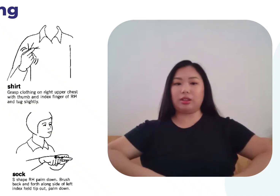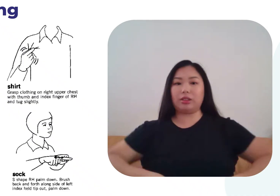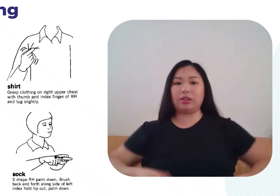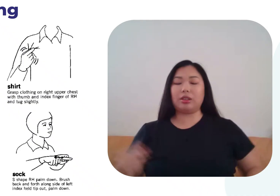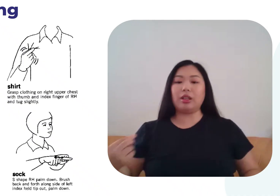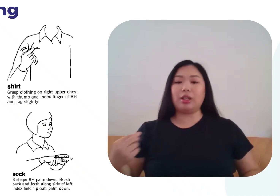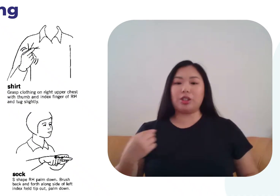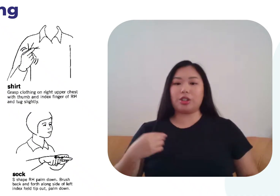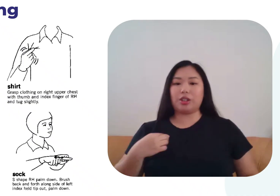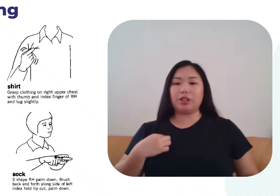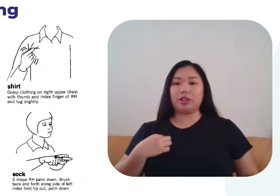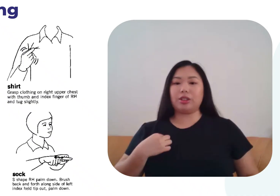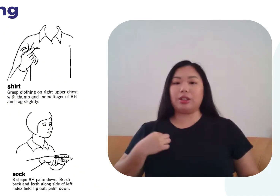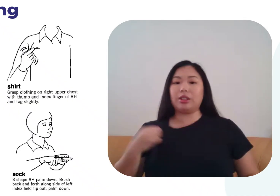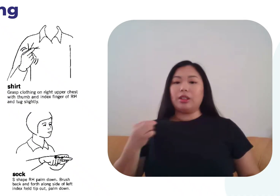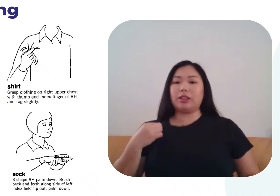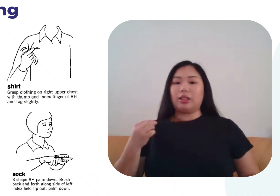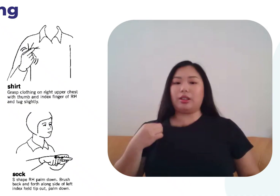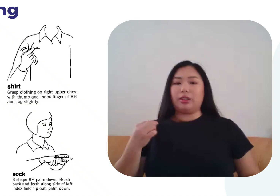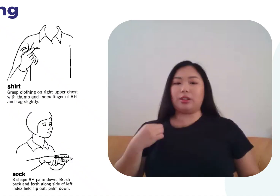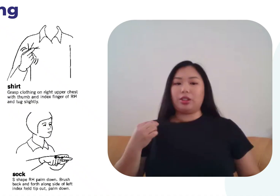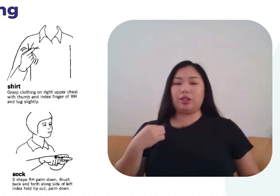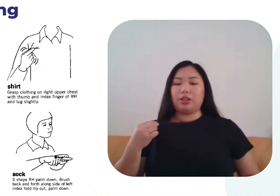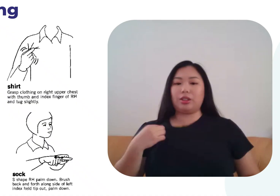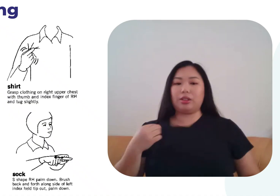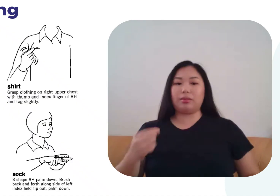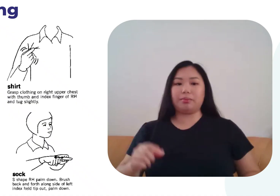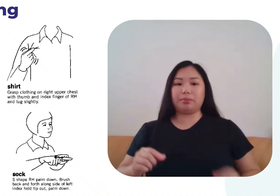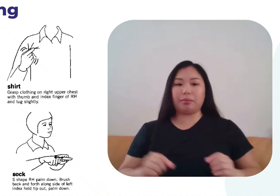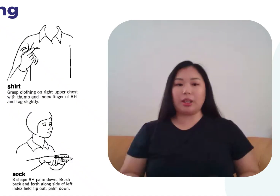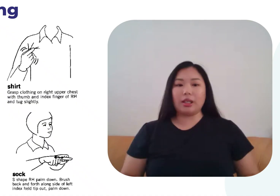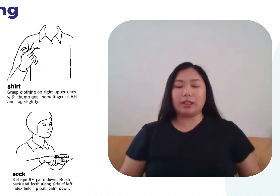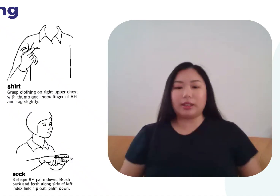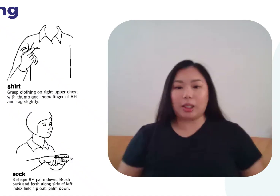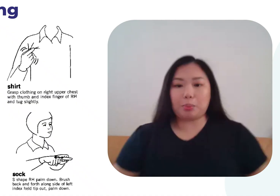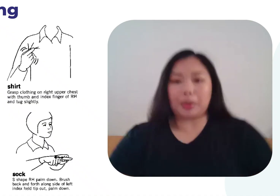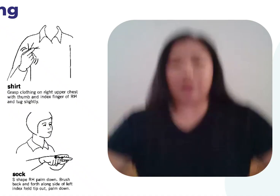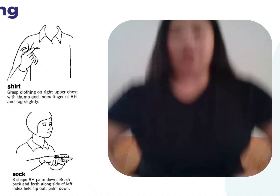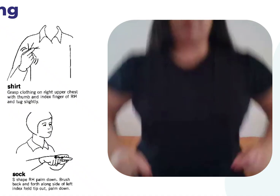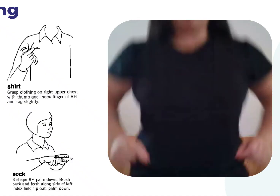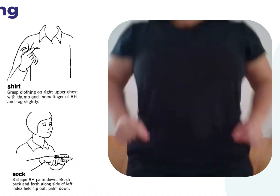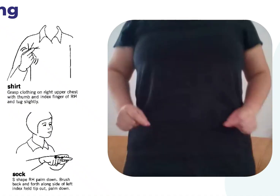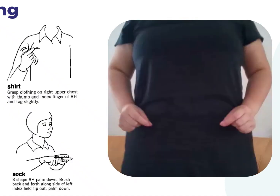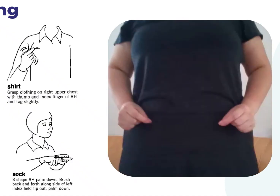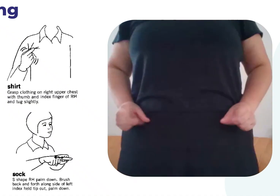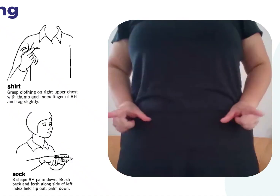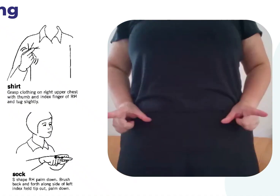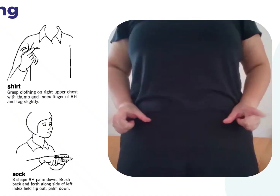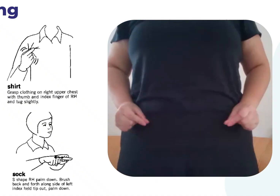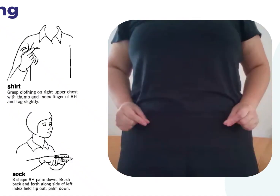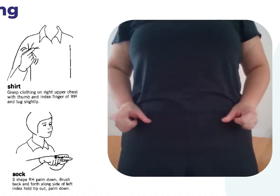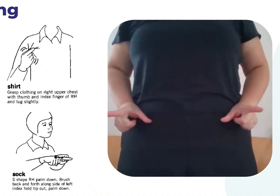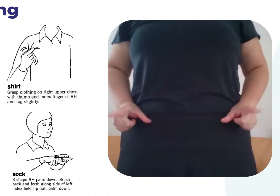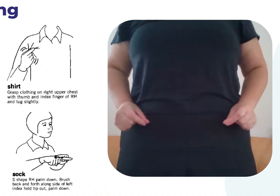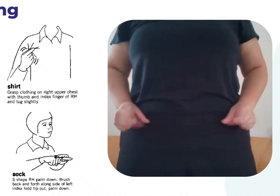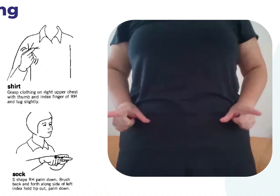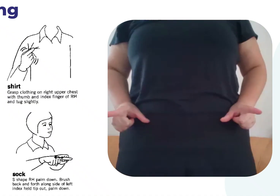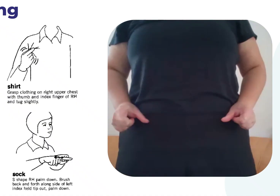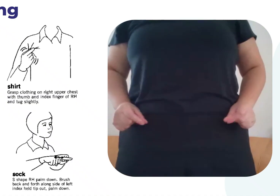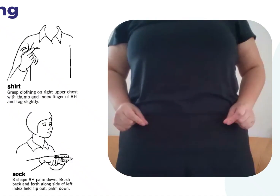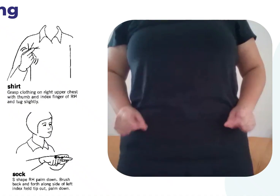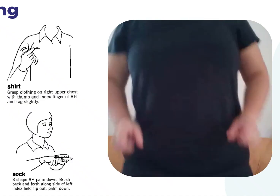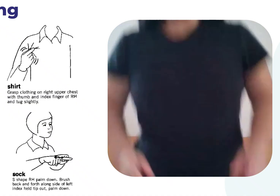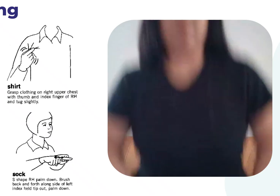coat, shirt, tug on your shirt, diaper, at your hips,